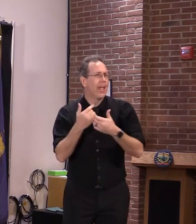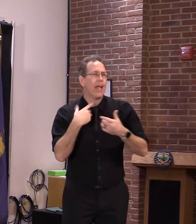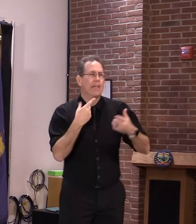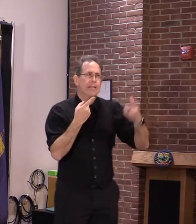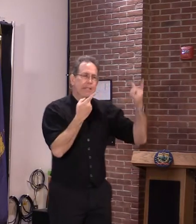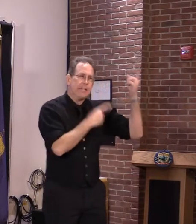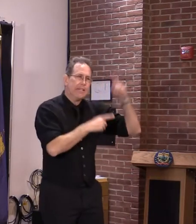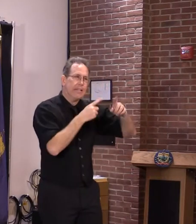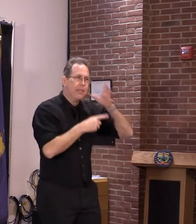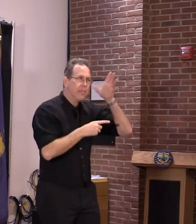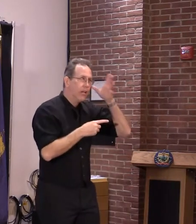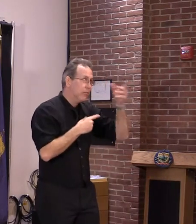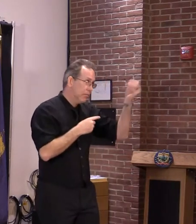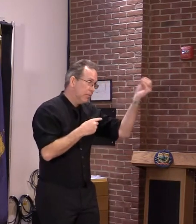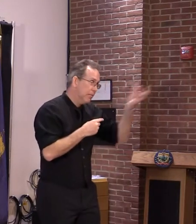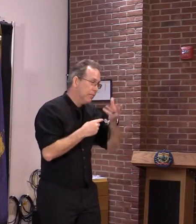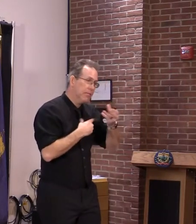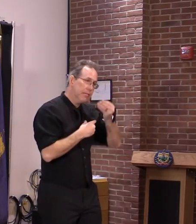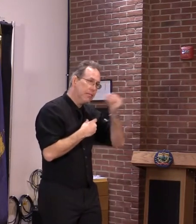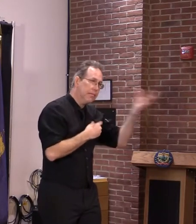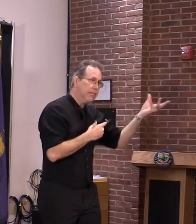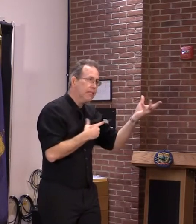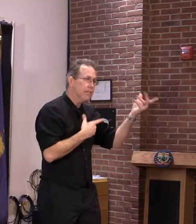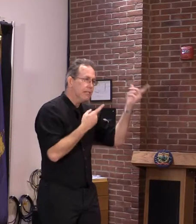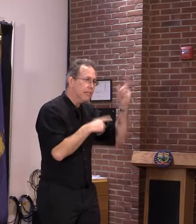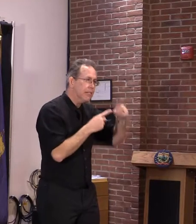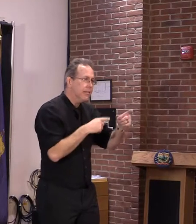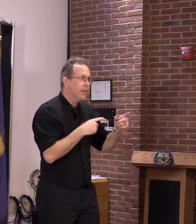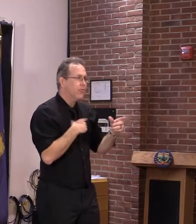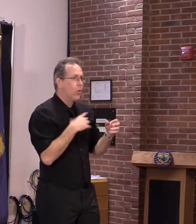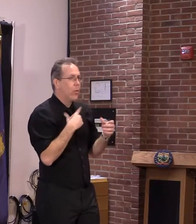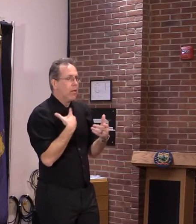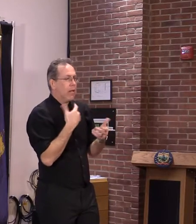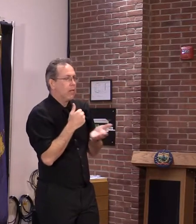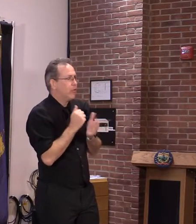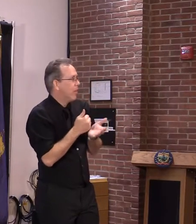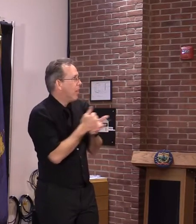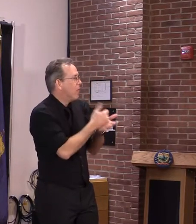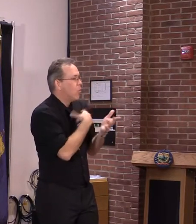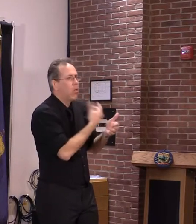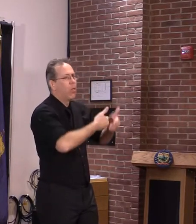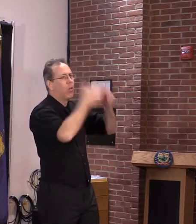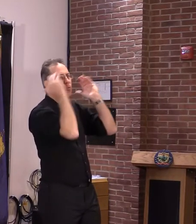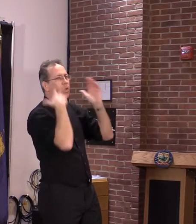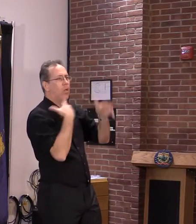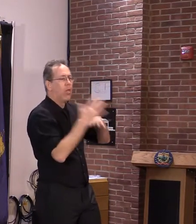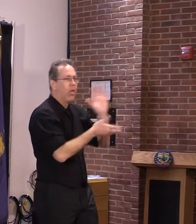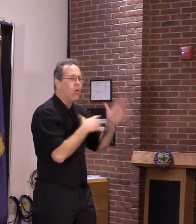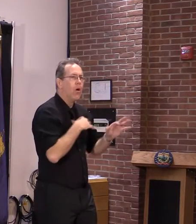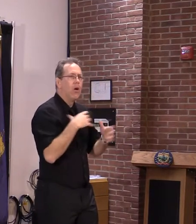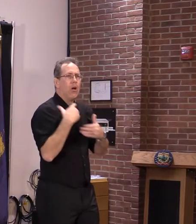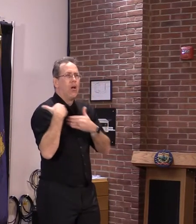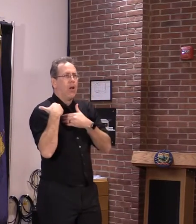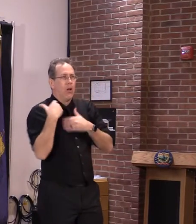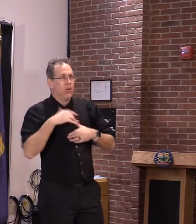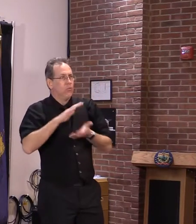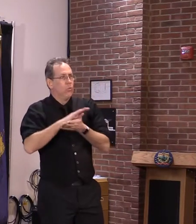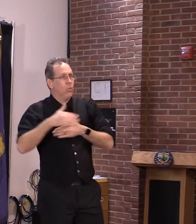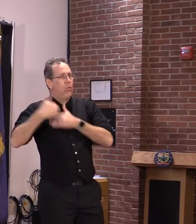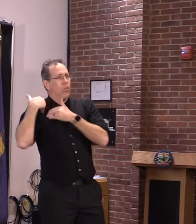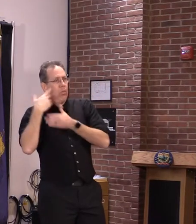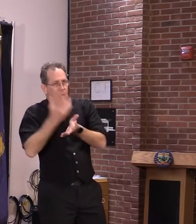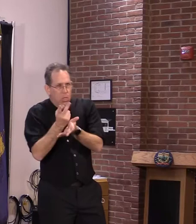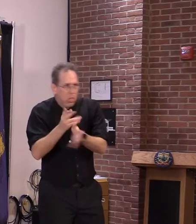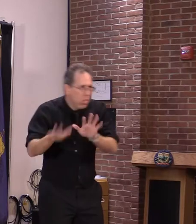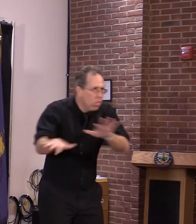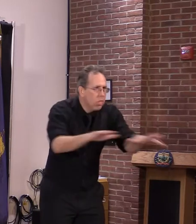alleviate some of that surveillance strain on schools to monitor essentially the public health policy. So there